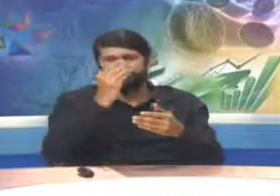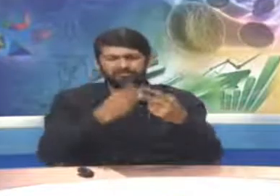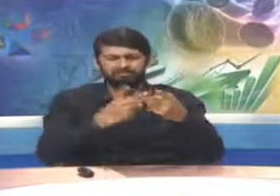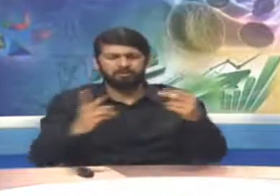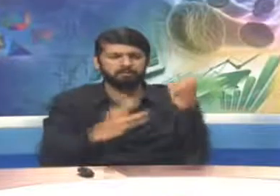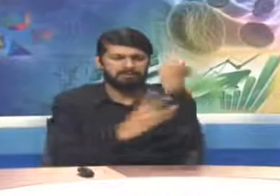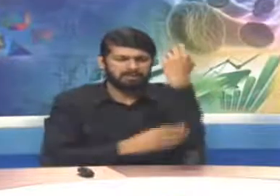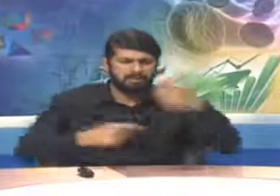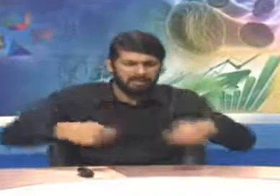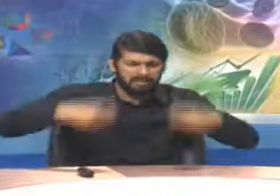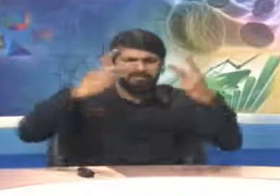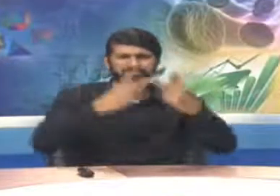revolution,